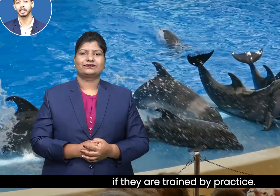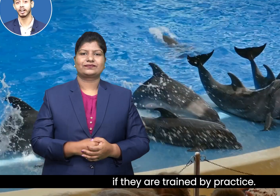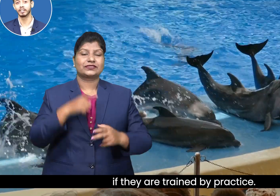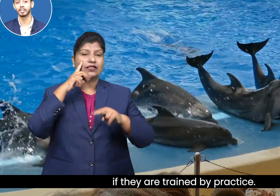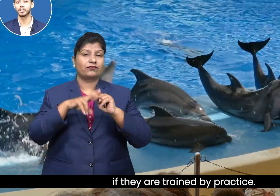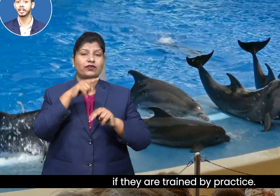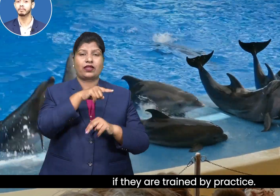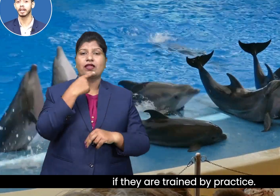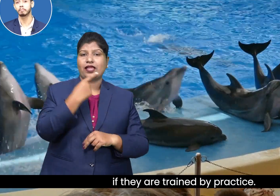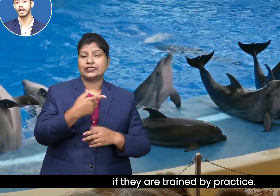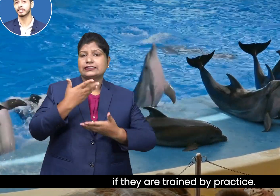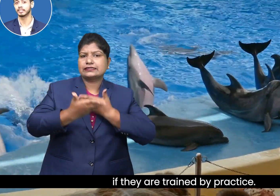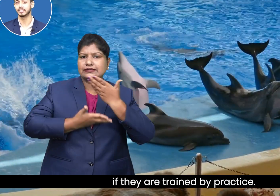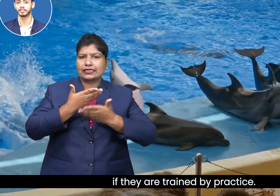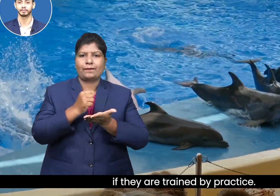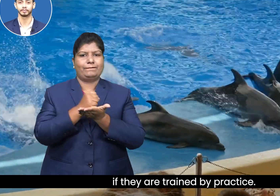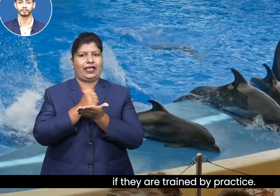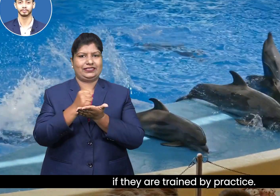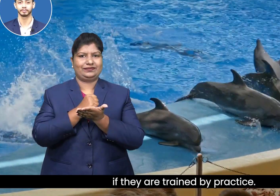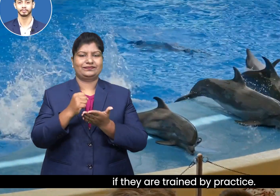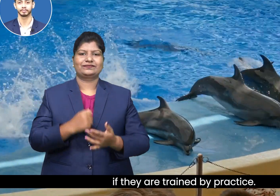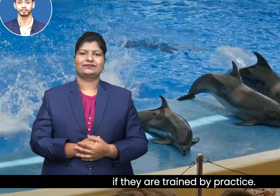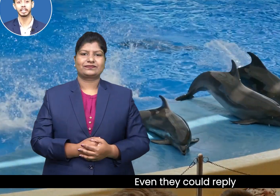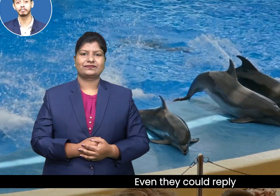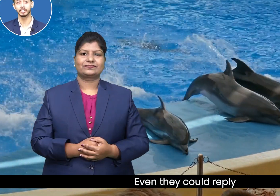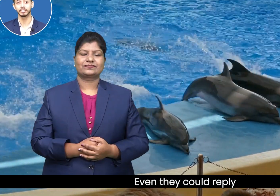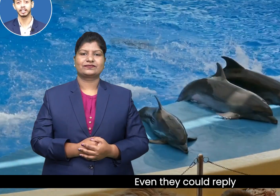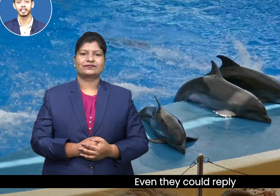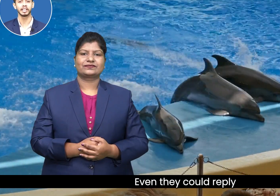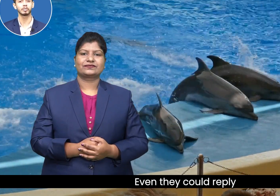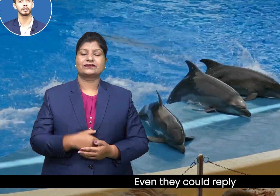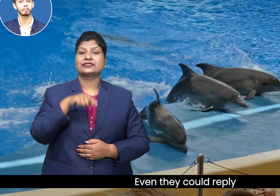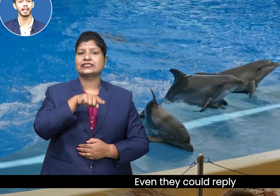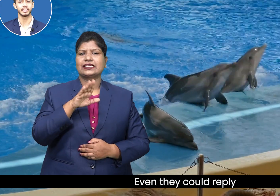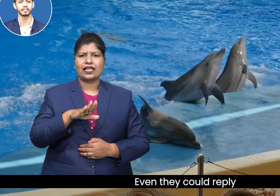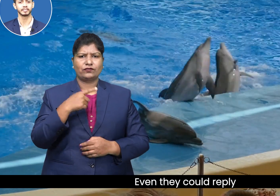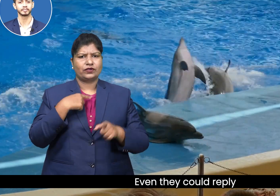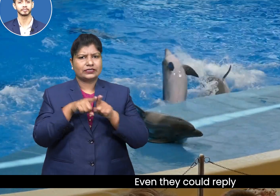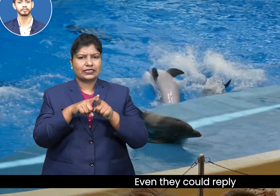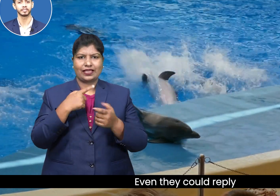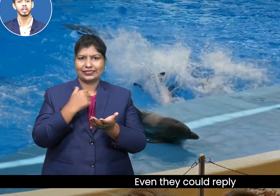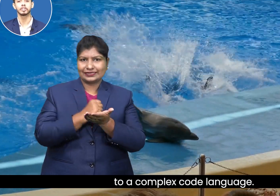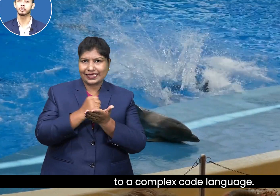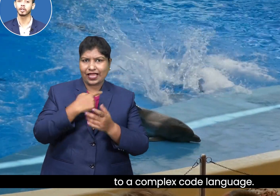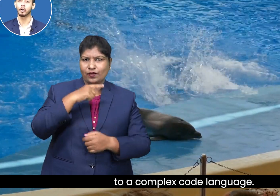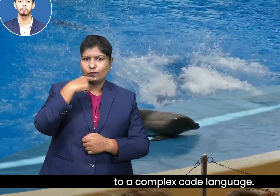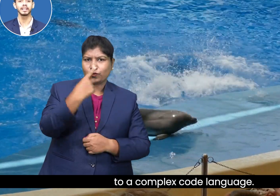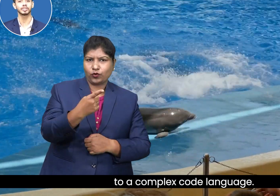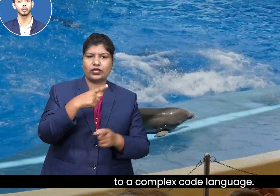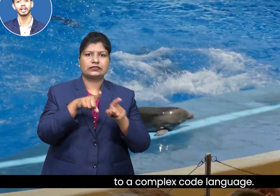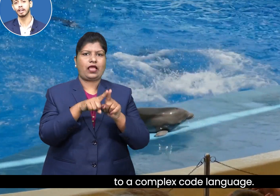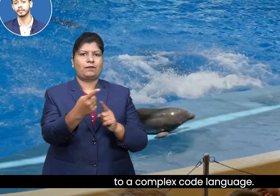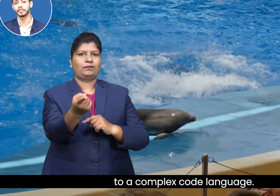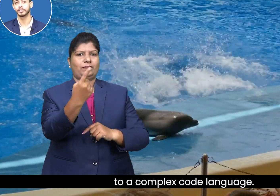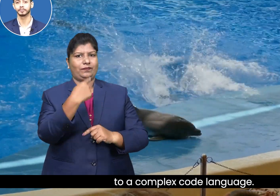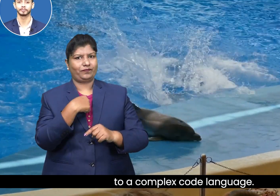if they are trained by practice. Even they could reply to a complex